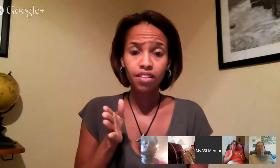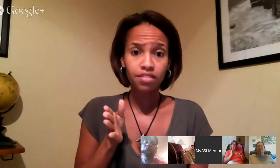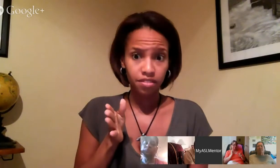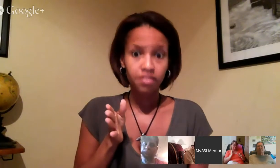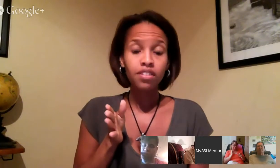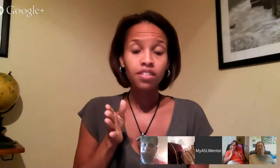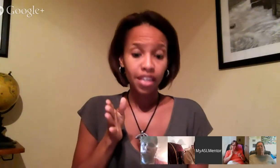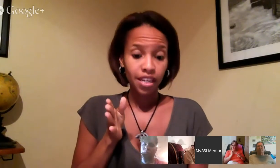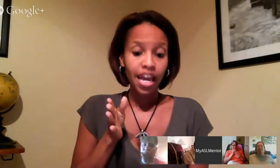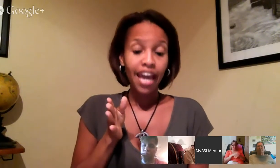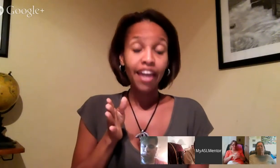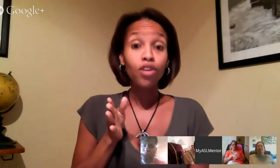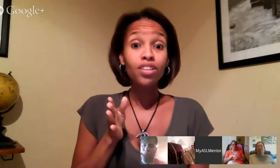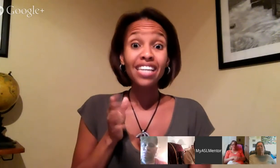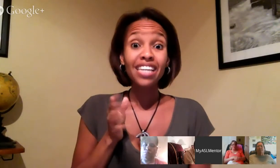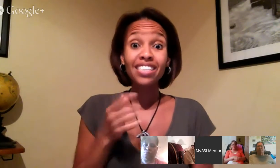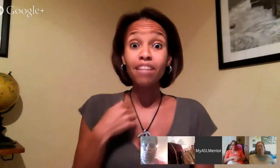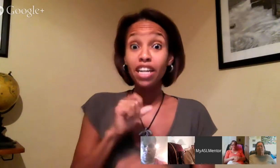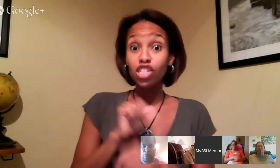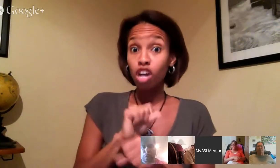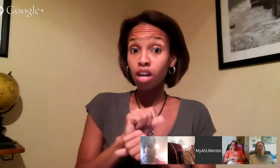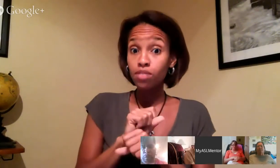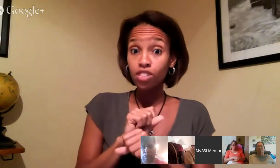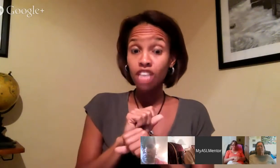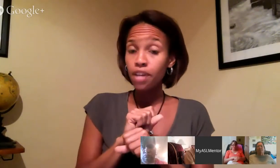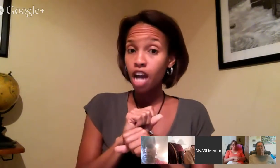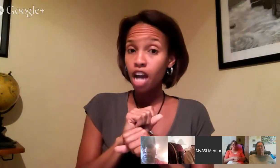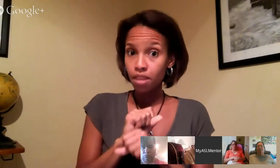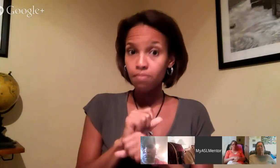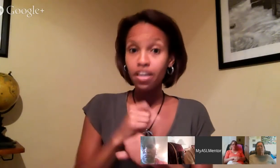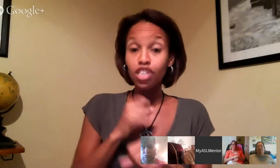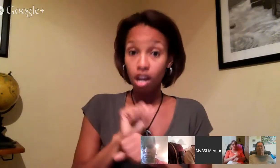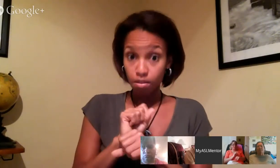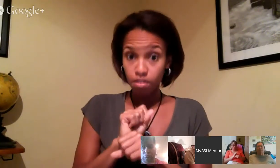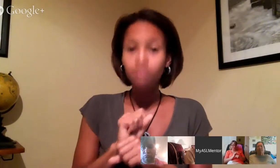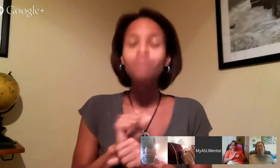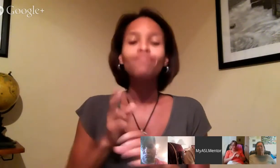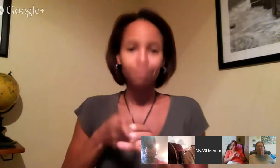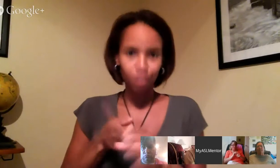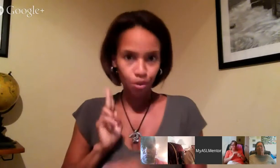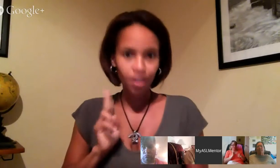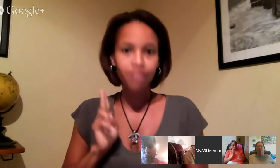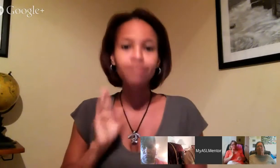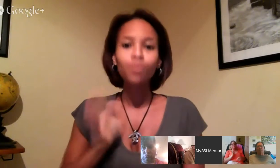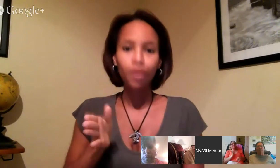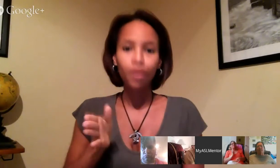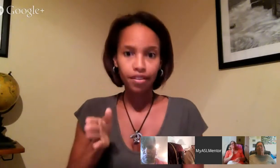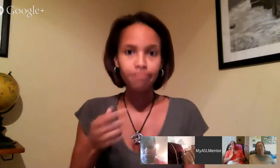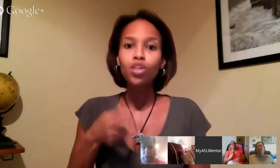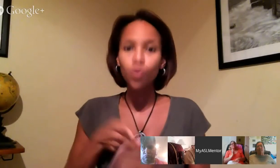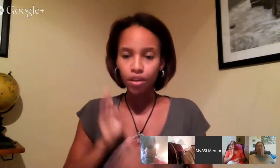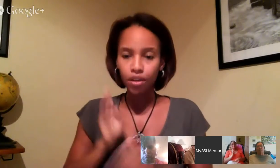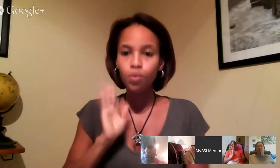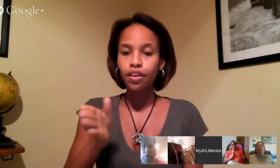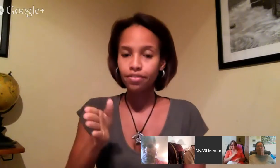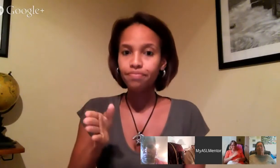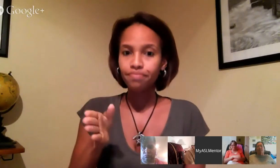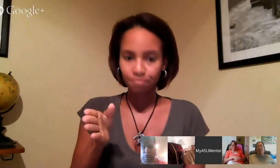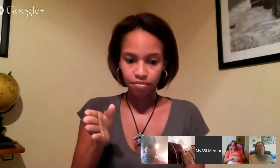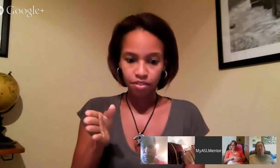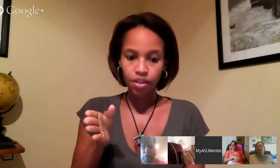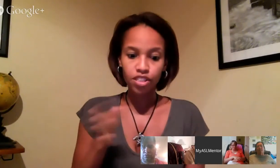Okay. And notice I signed my job, still topic comment, my job, quit, will. Me quit,